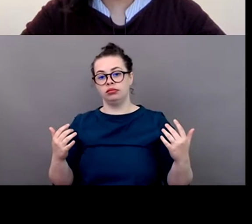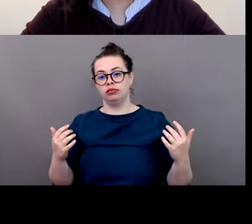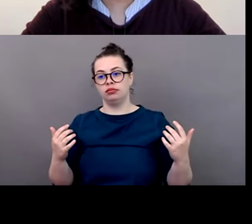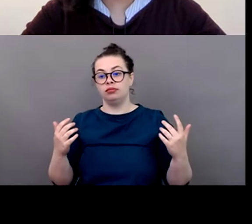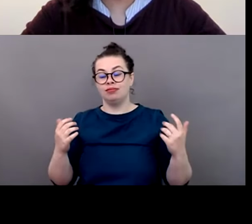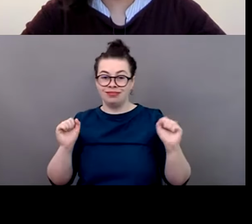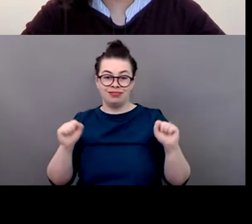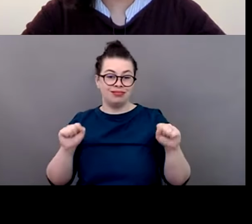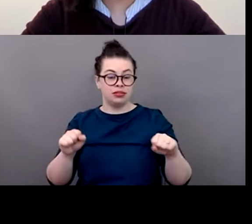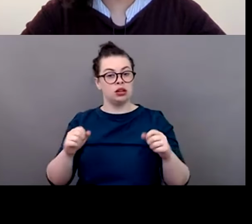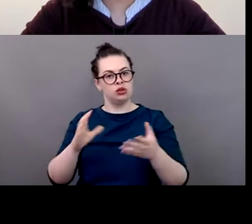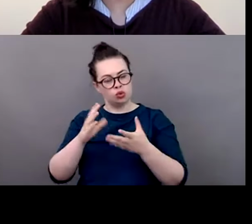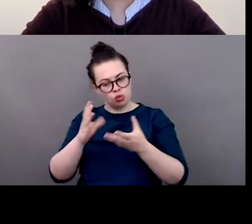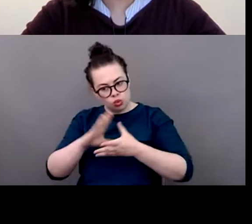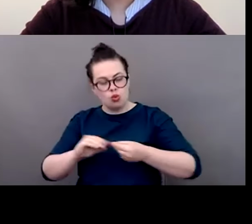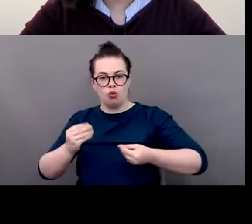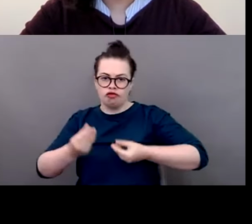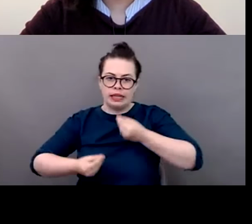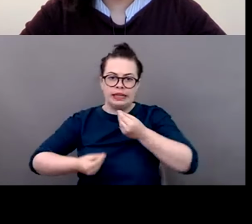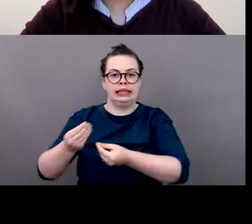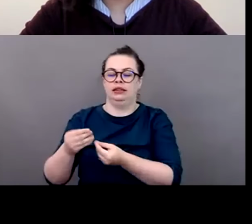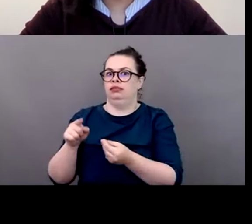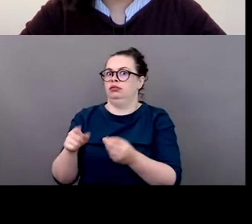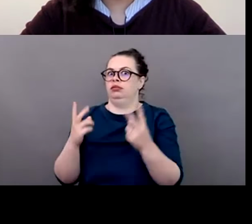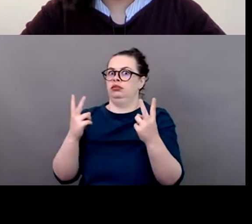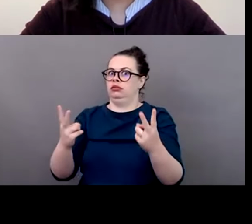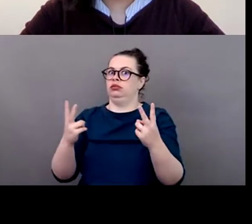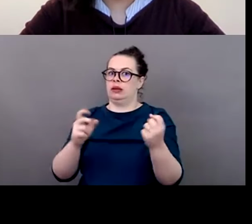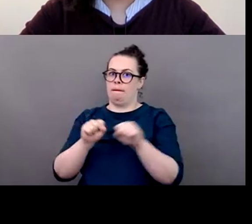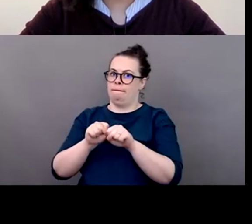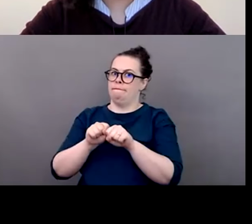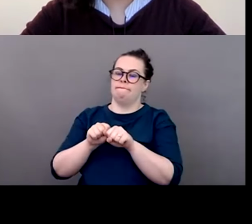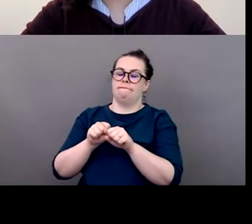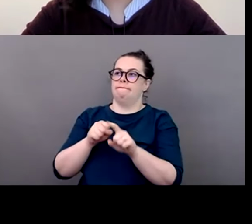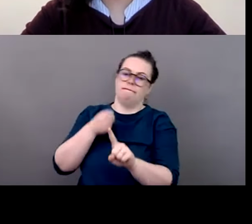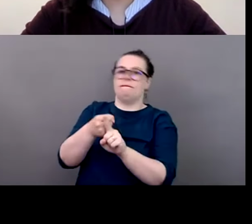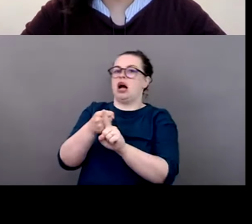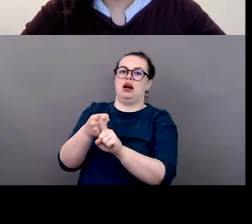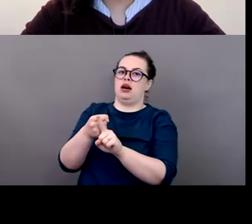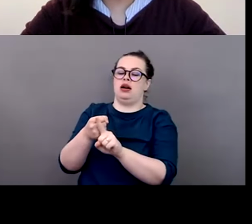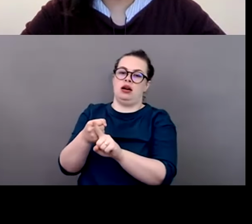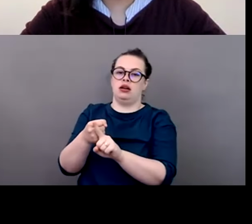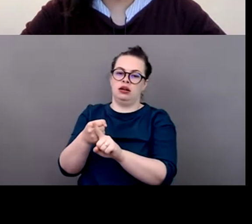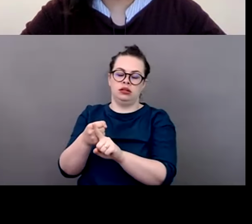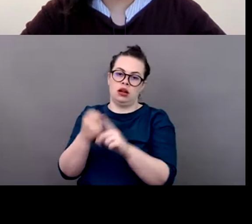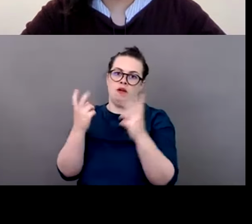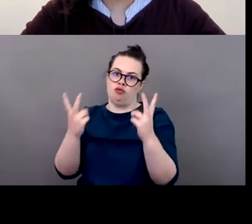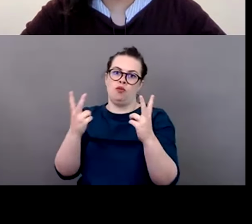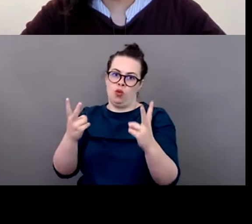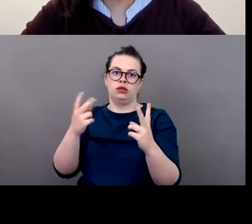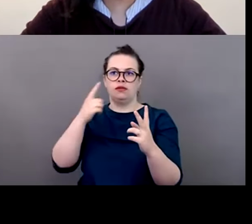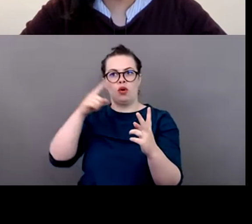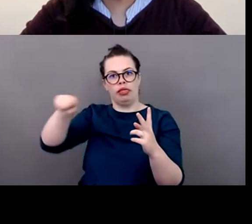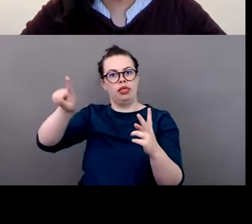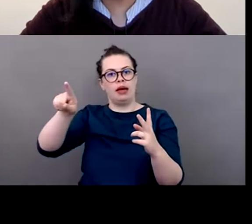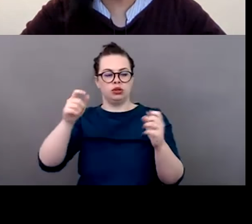powerful stories, powerful testimonies are very important in addressing